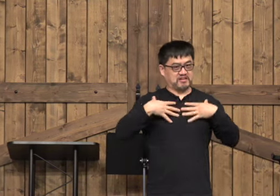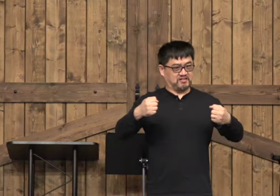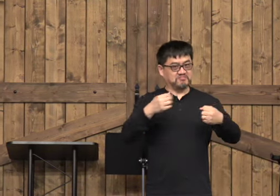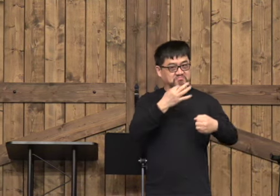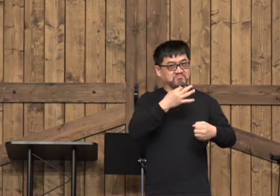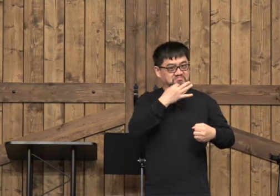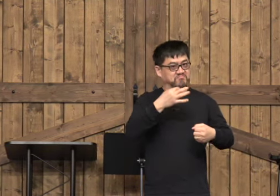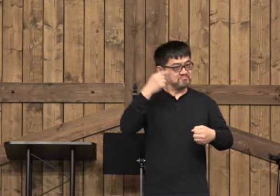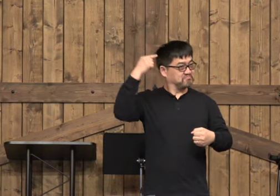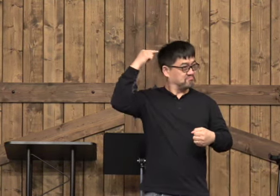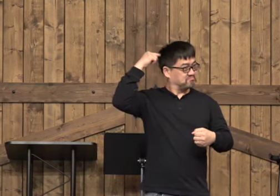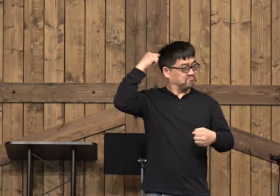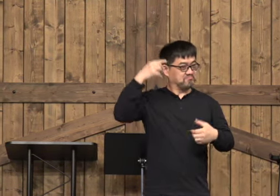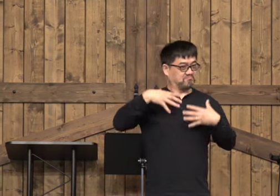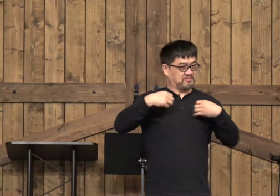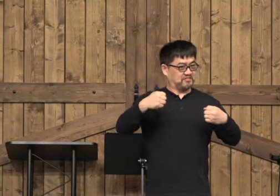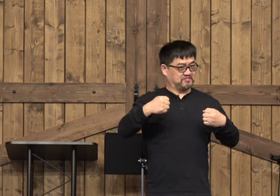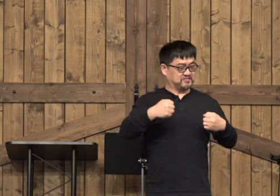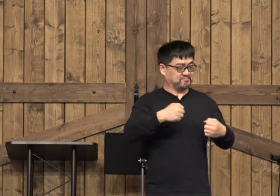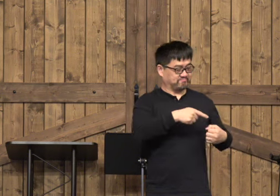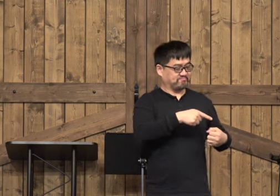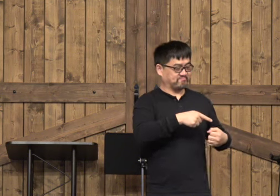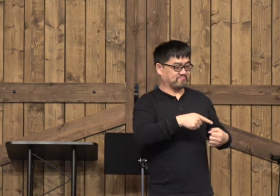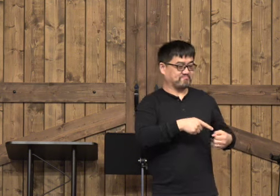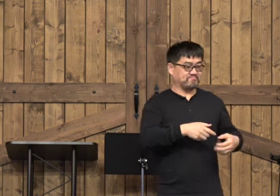strong believers. Who knew that Jesus could kill people.